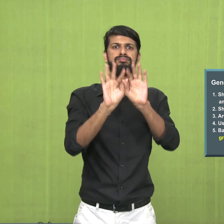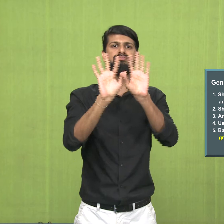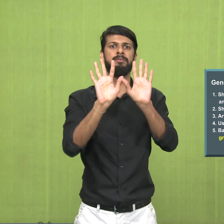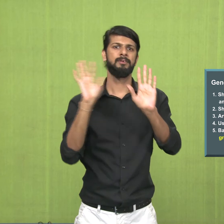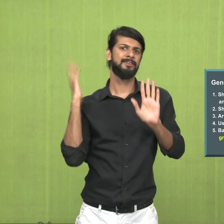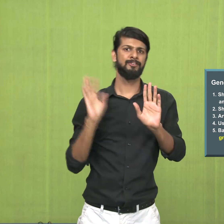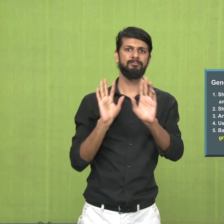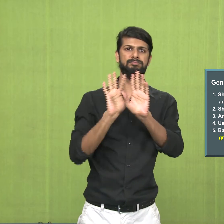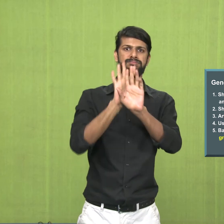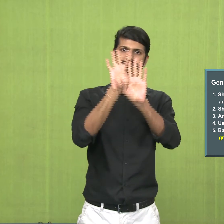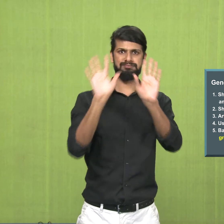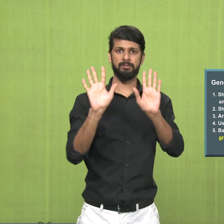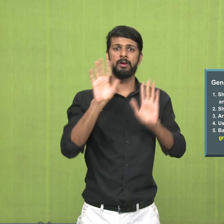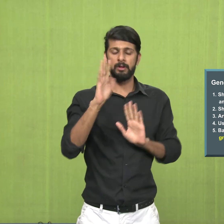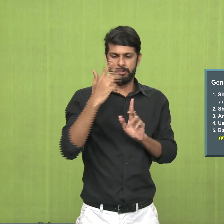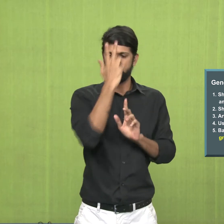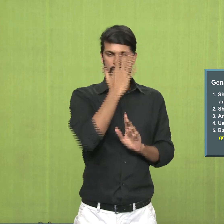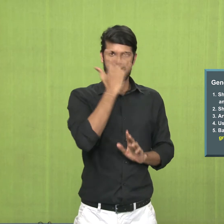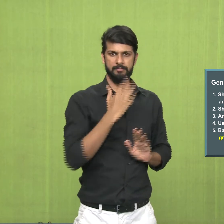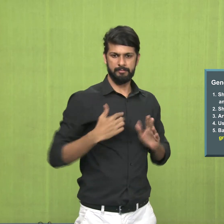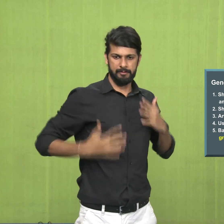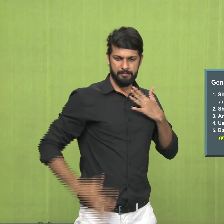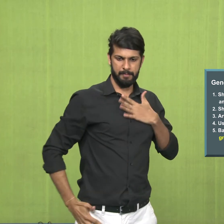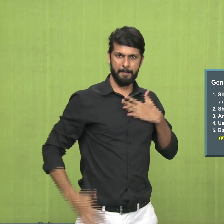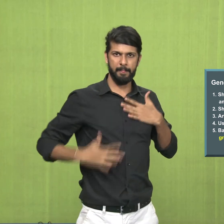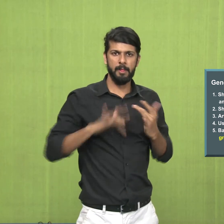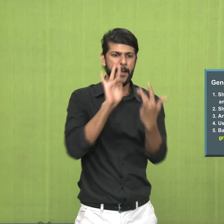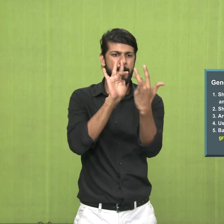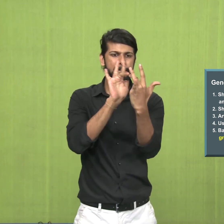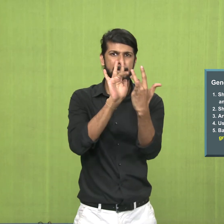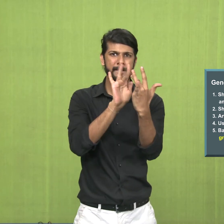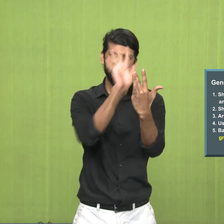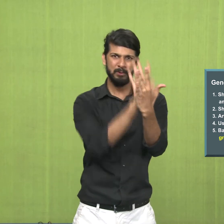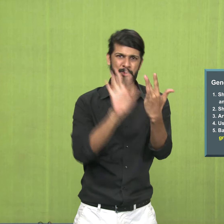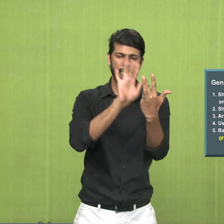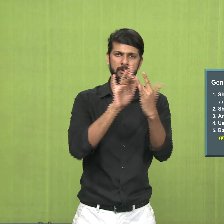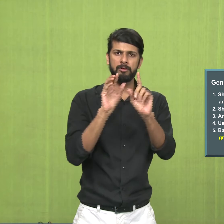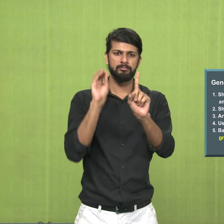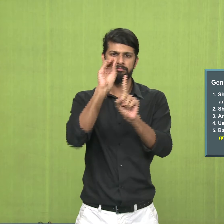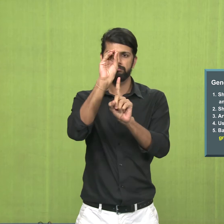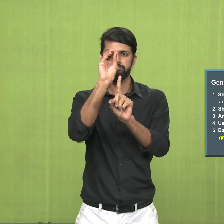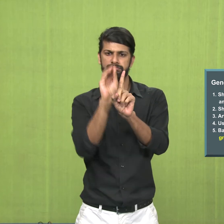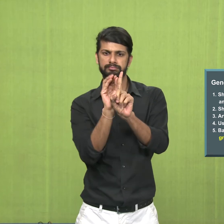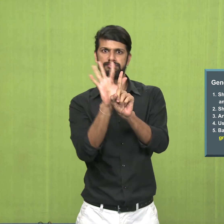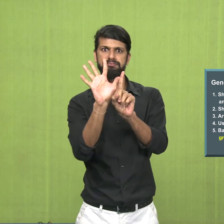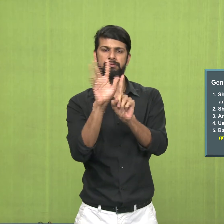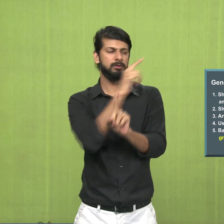and yellow, creating a kind of tonal gradation. As you see in the center, it also has a kind